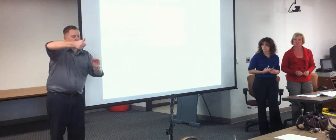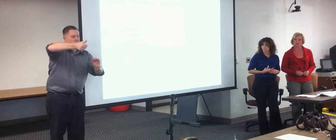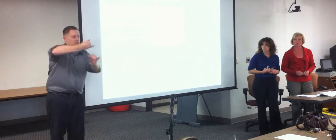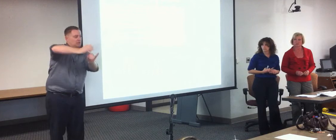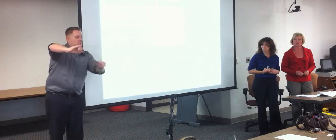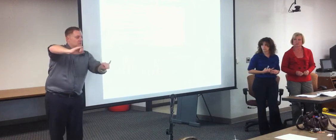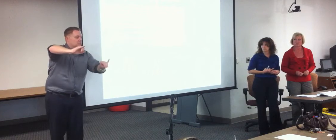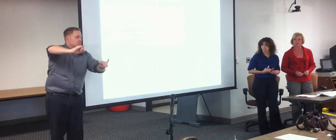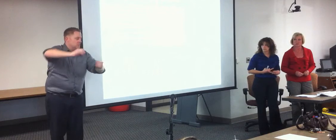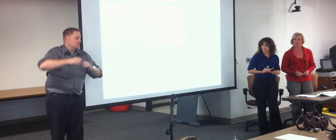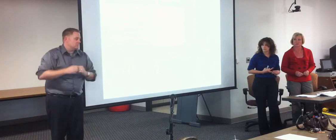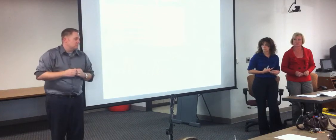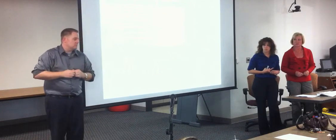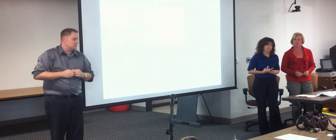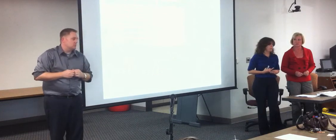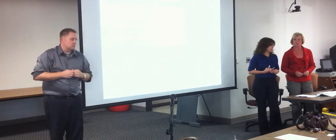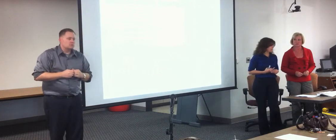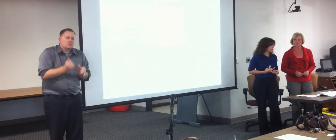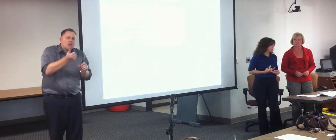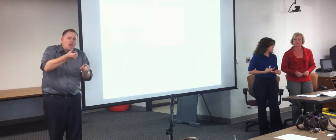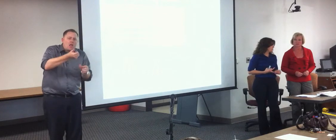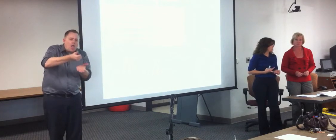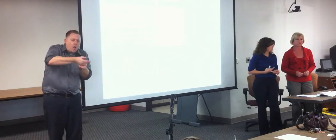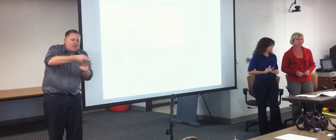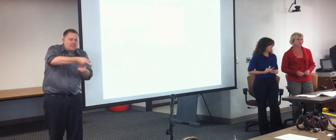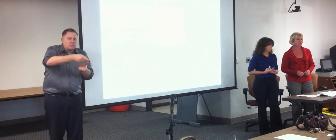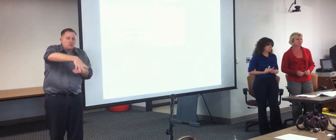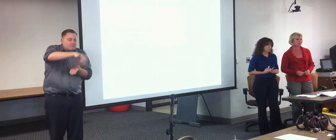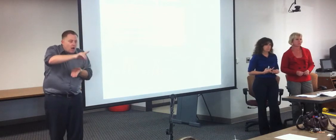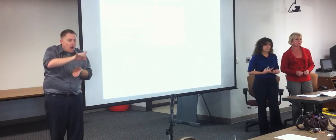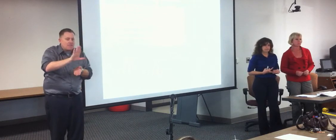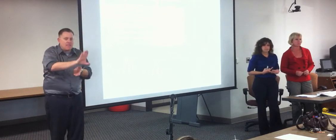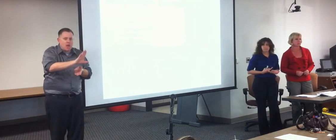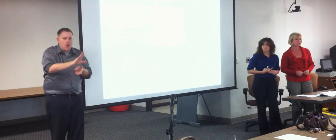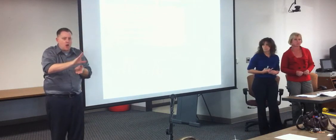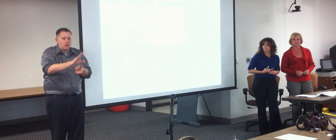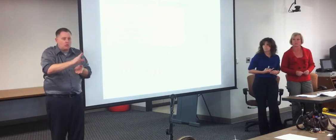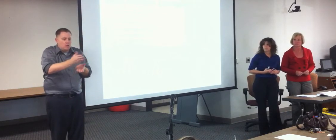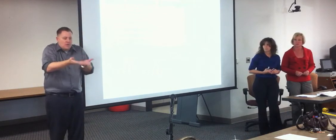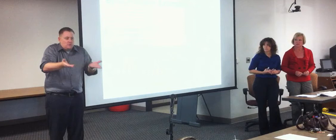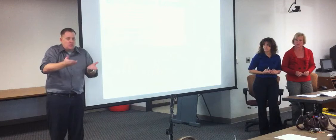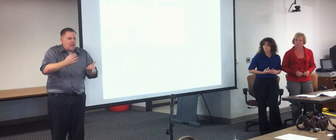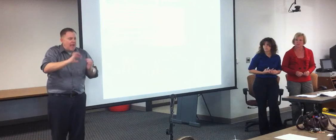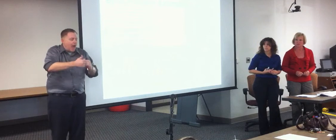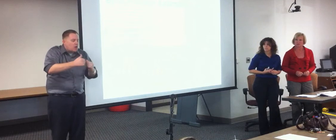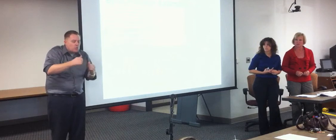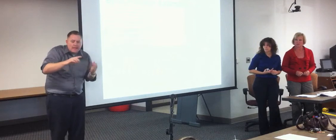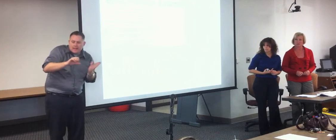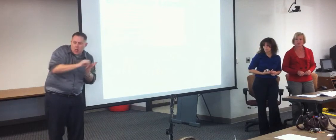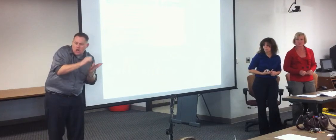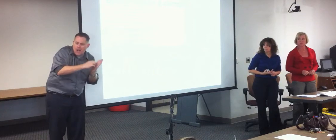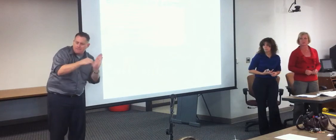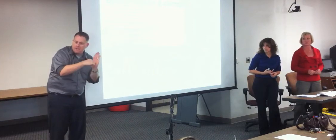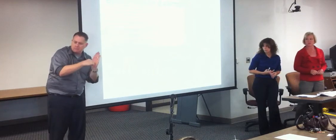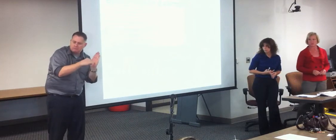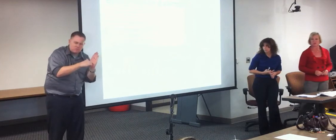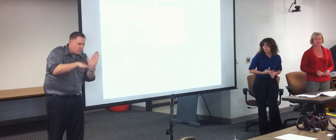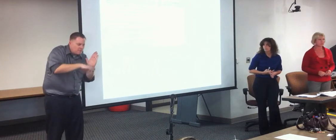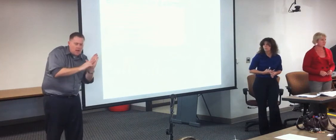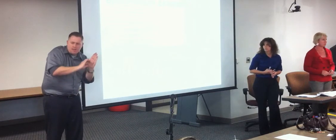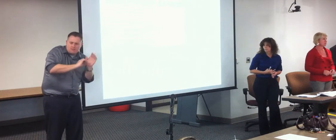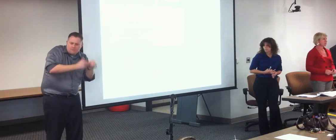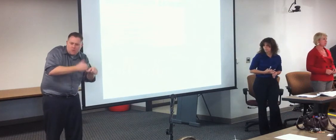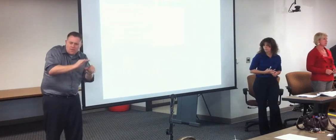their own. Helping your consumer to find that resource. Okay, how do we look up a nutritionist that falls under your Medi-Cal